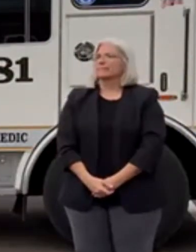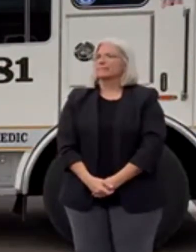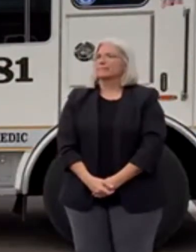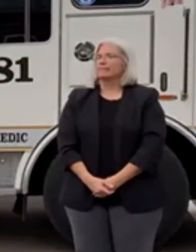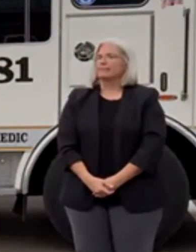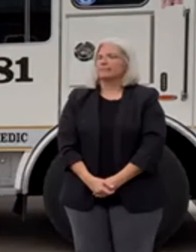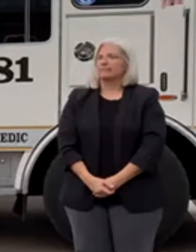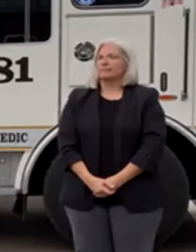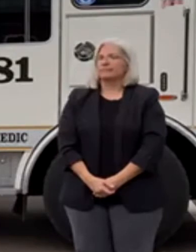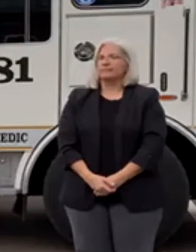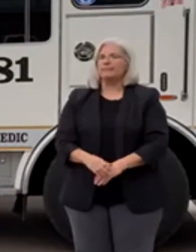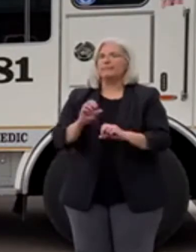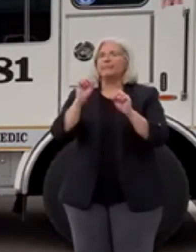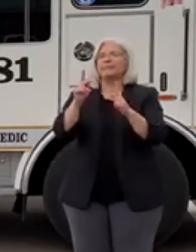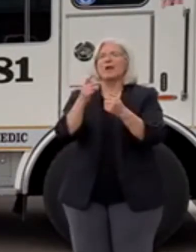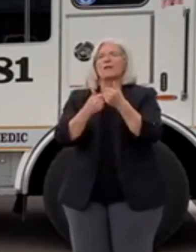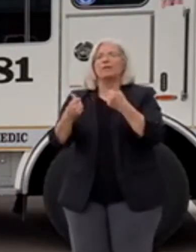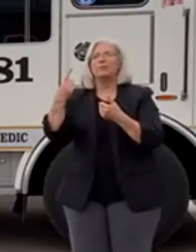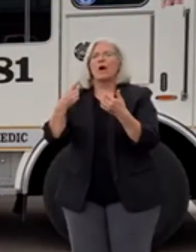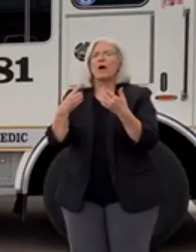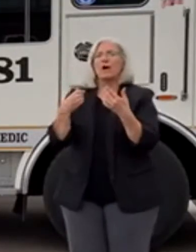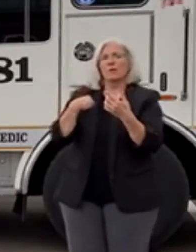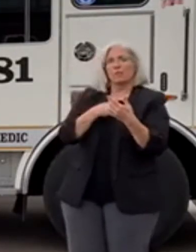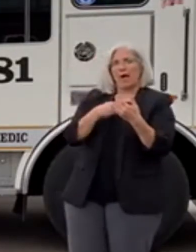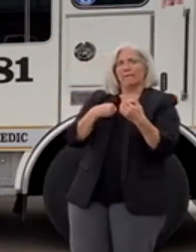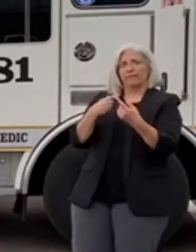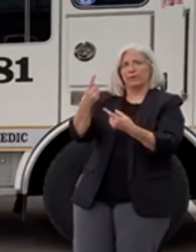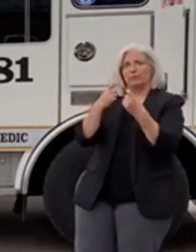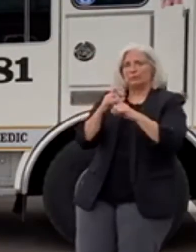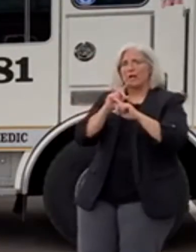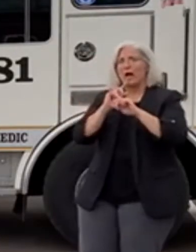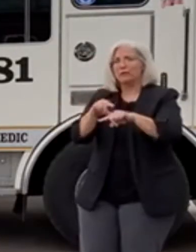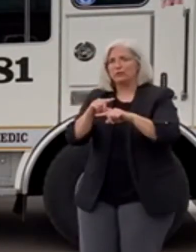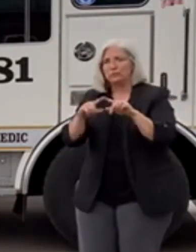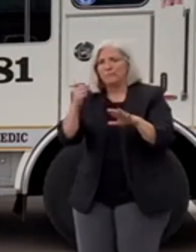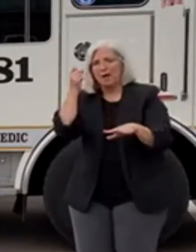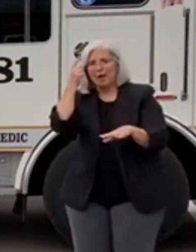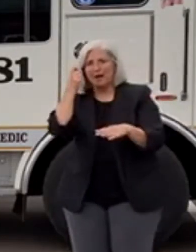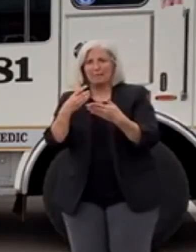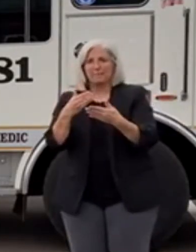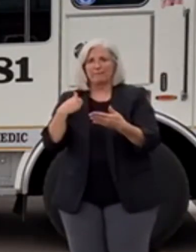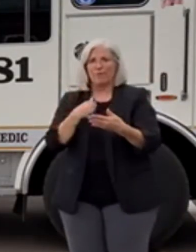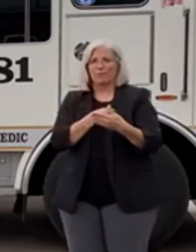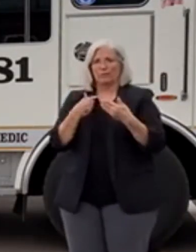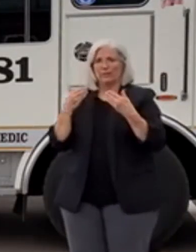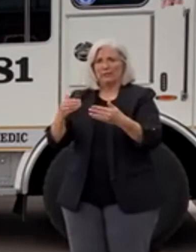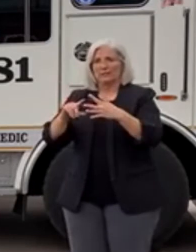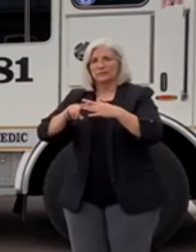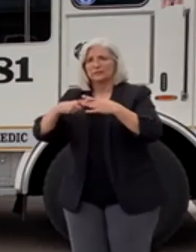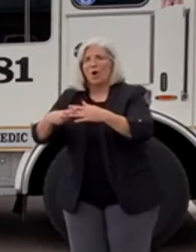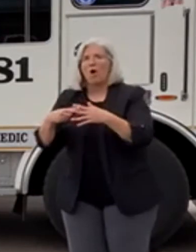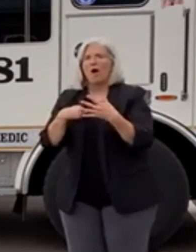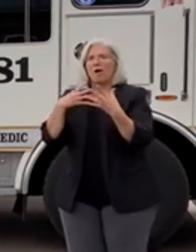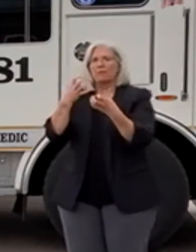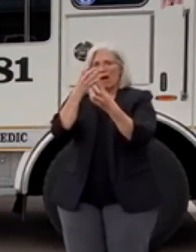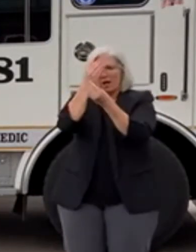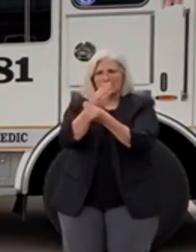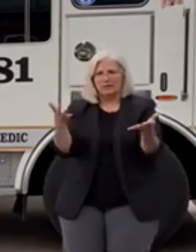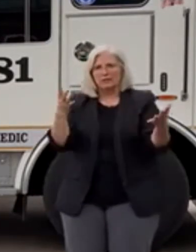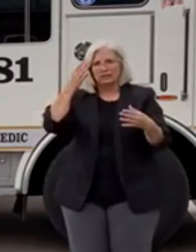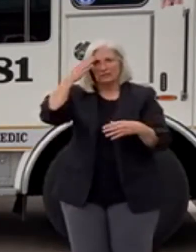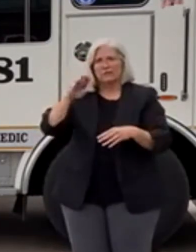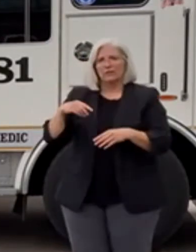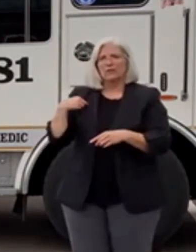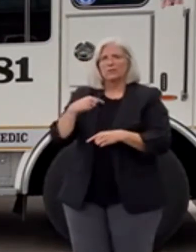Okay, everyone, we're going to head into question and answers next, but before we start, I want to let everybody know that we do have PIO representatives